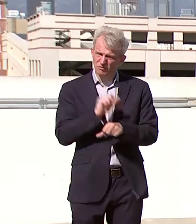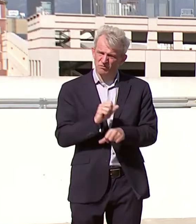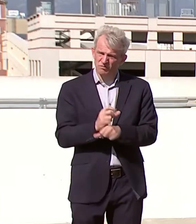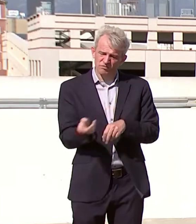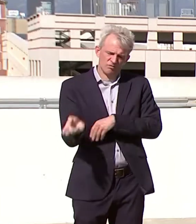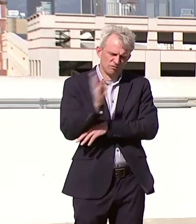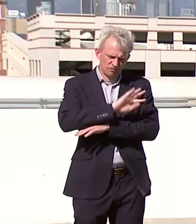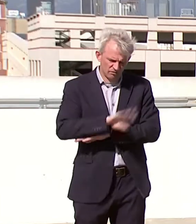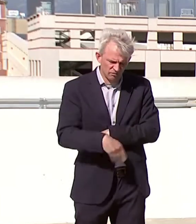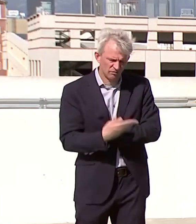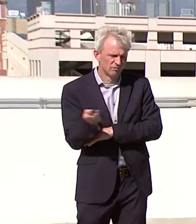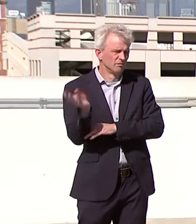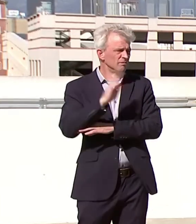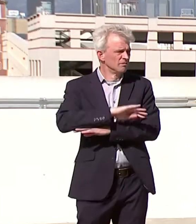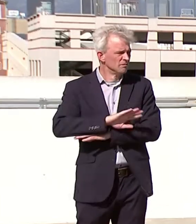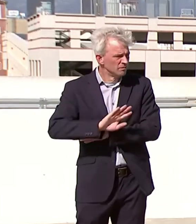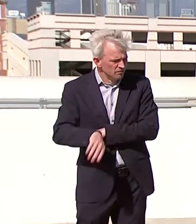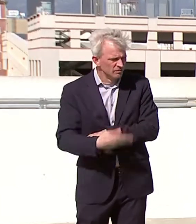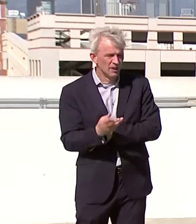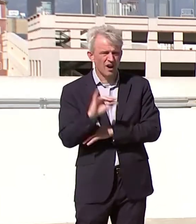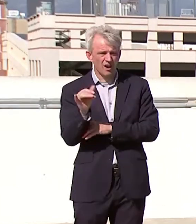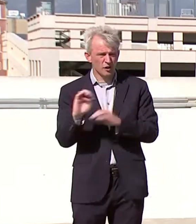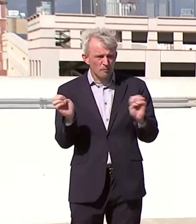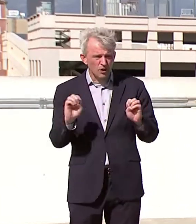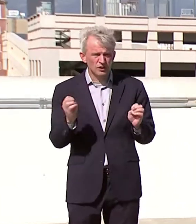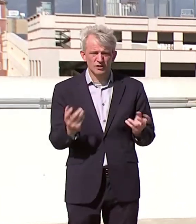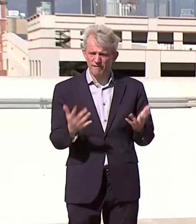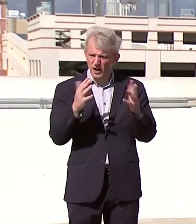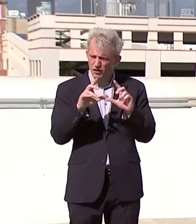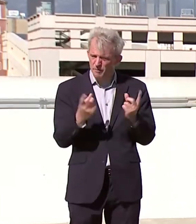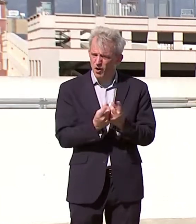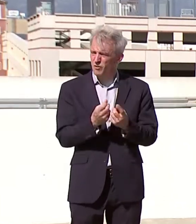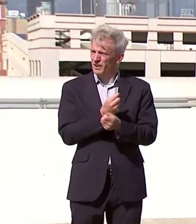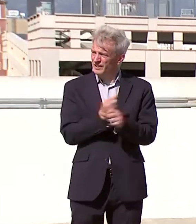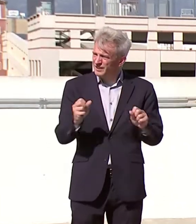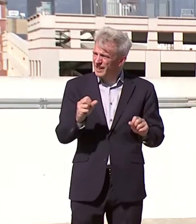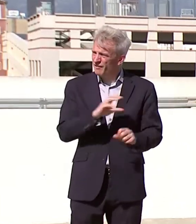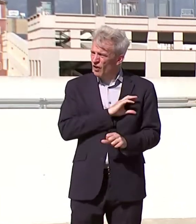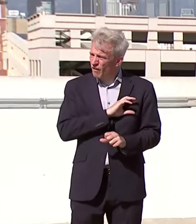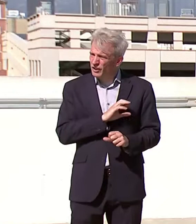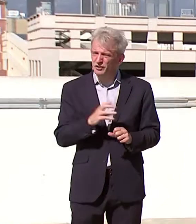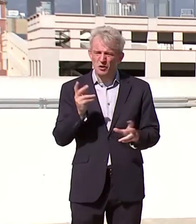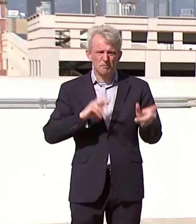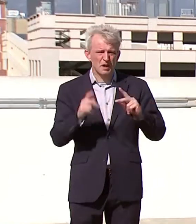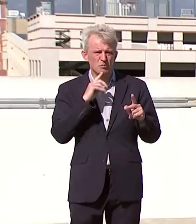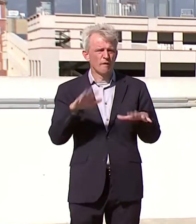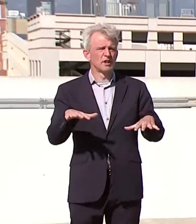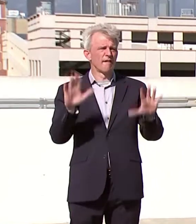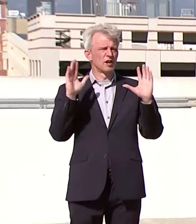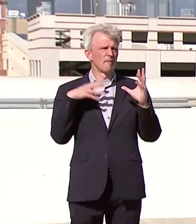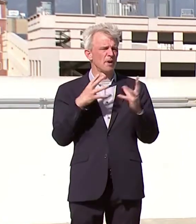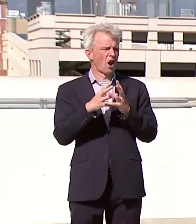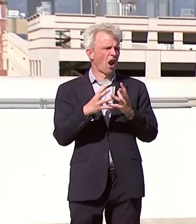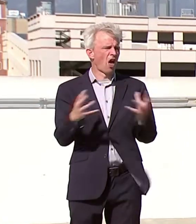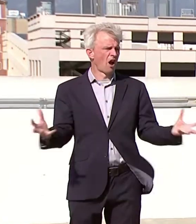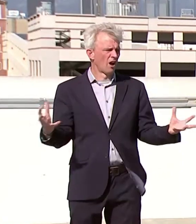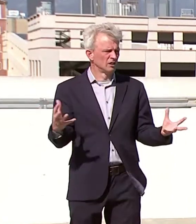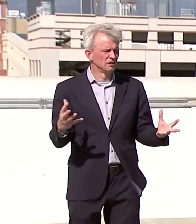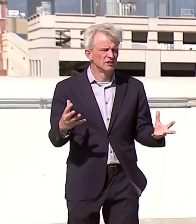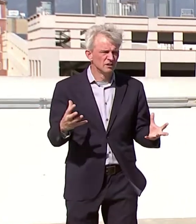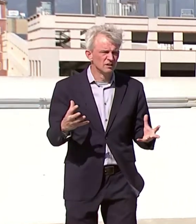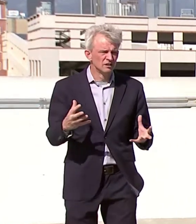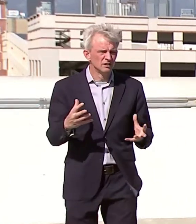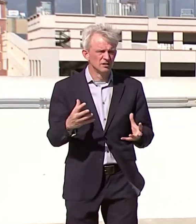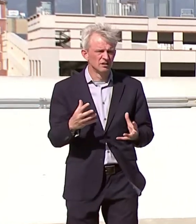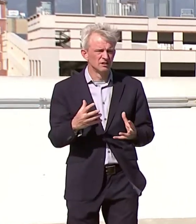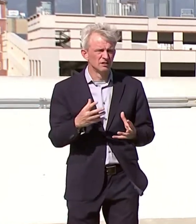24/7, all of them, like our emergency fire department safety officers, people that have given up a lot for their families to do it.